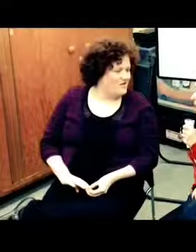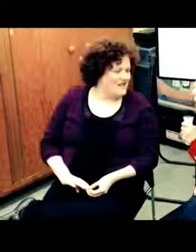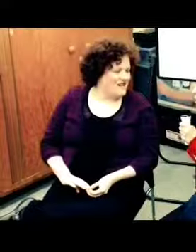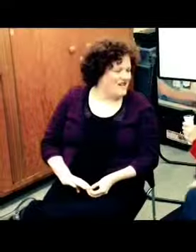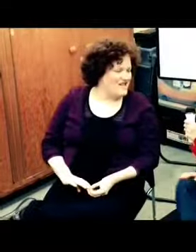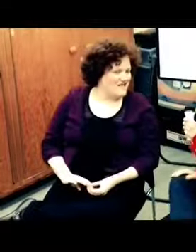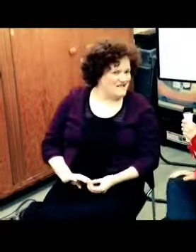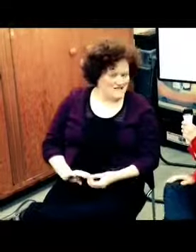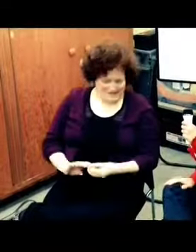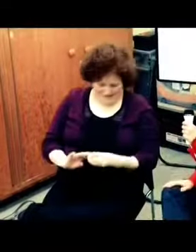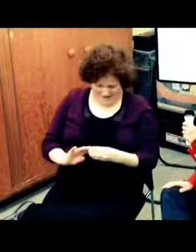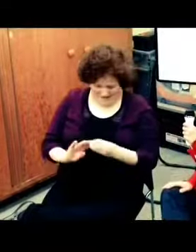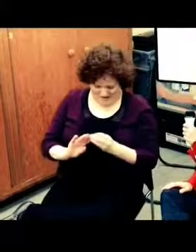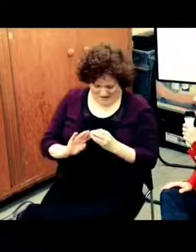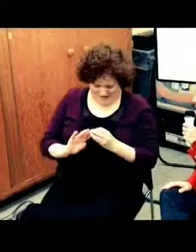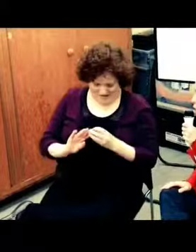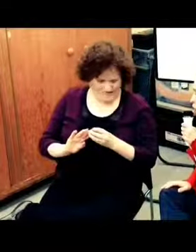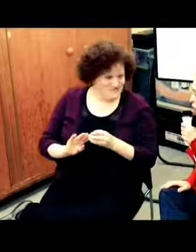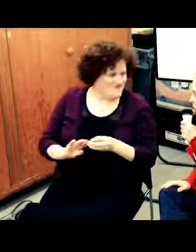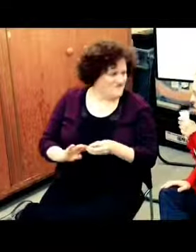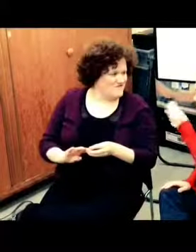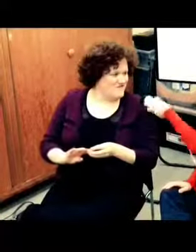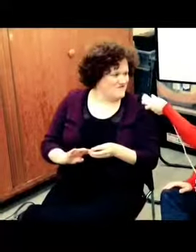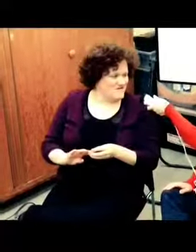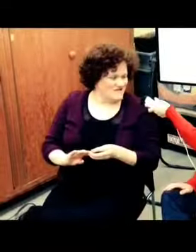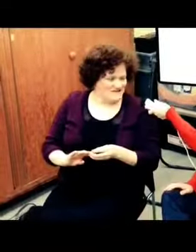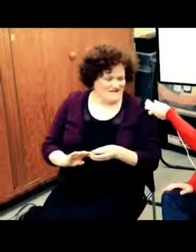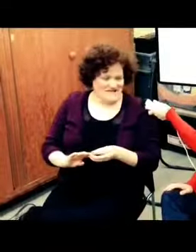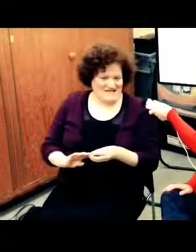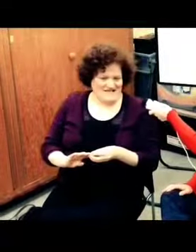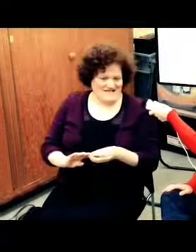Sheila. Yeah? What did you learn at the Go Green Meeting?